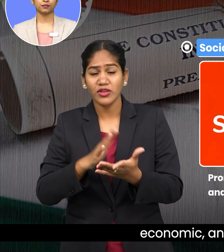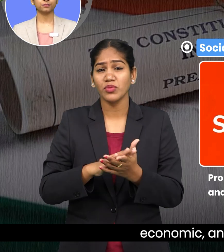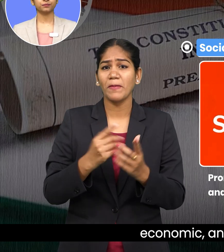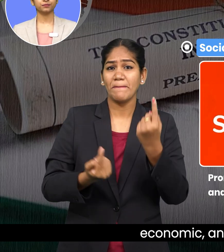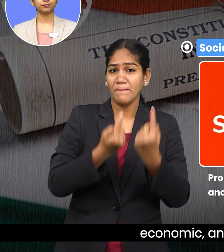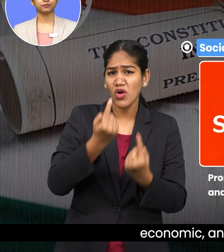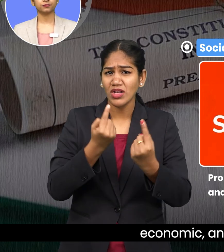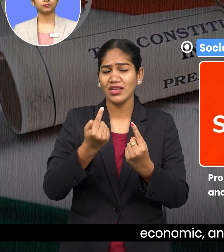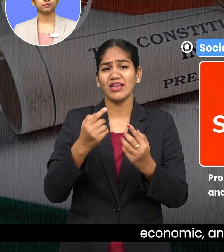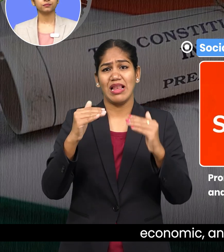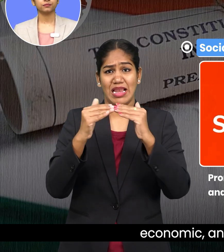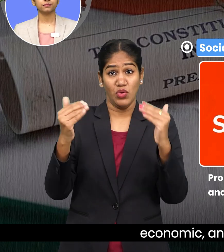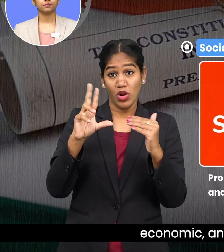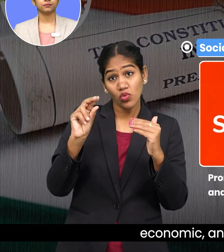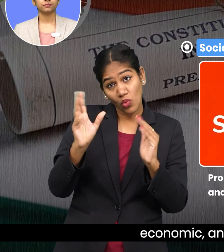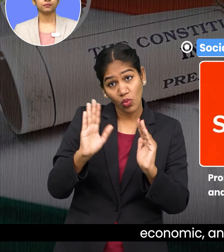disparities.